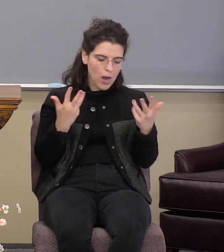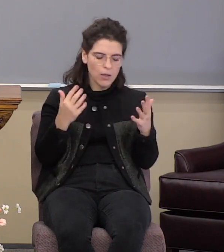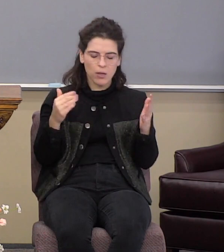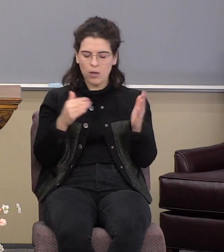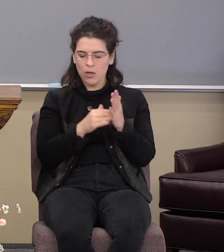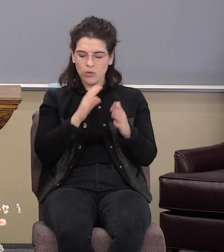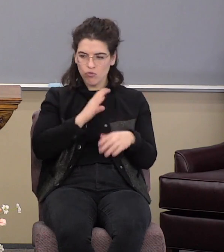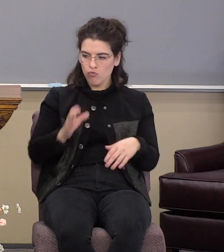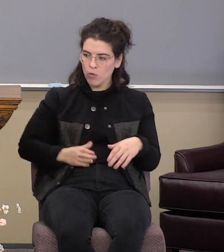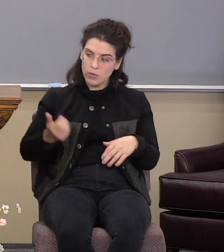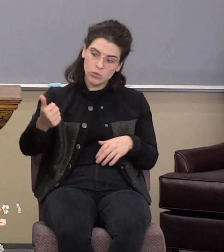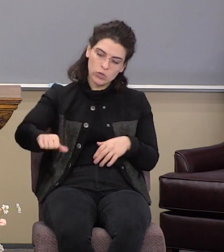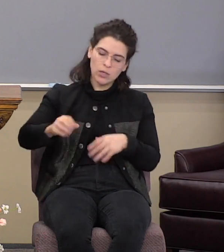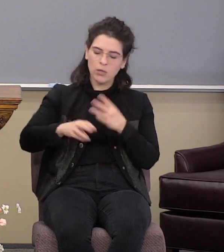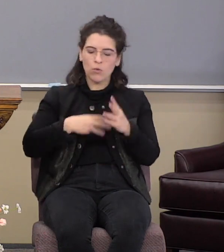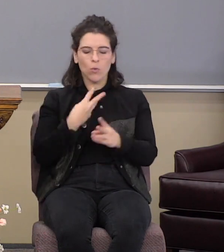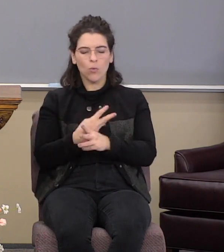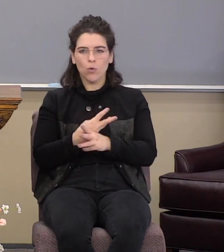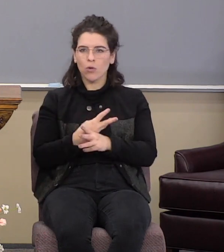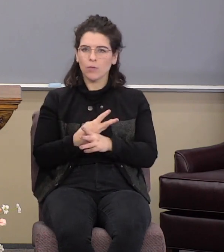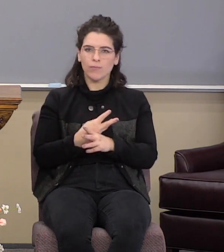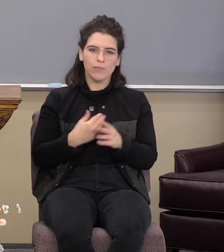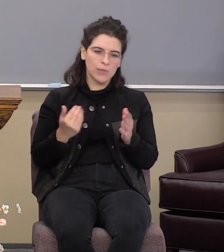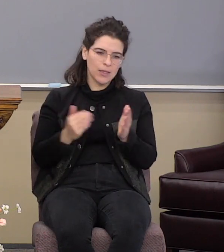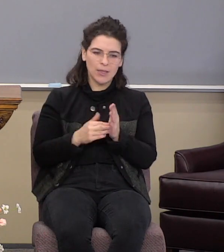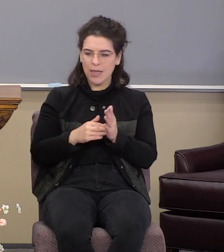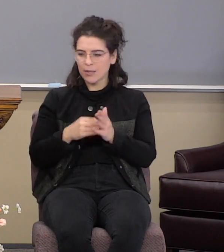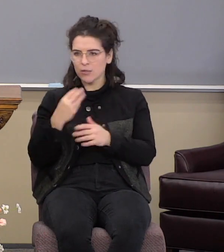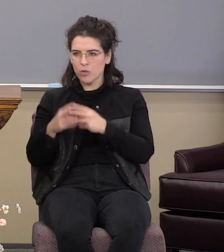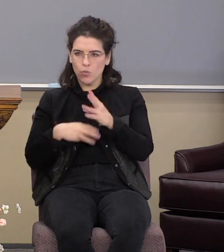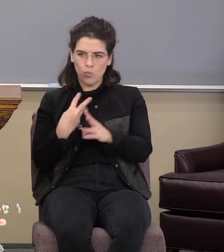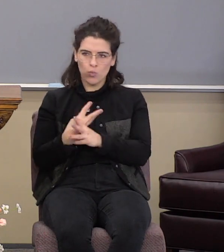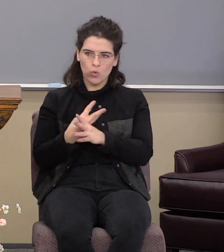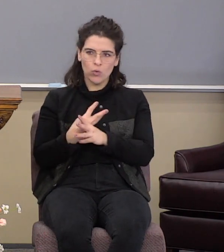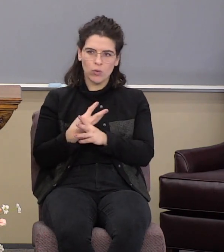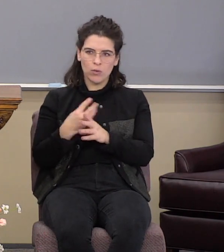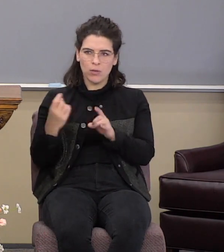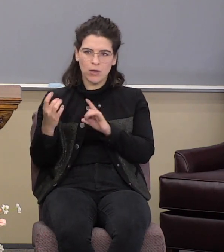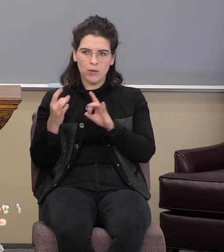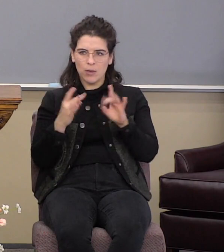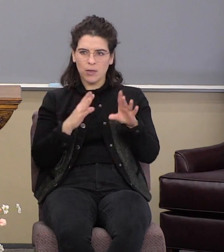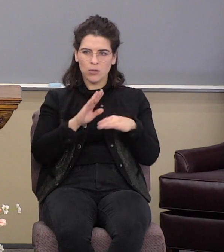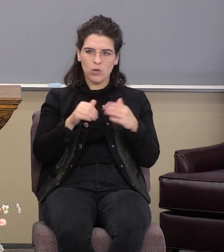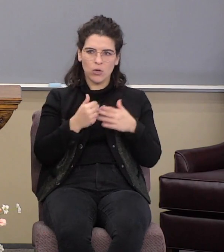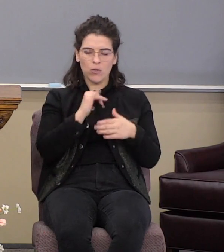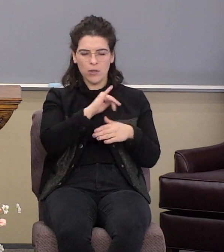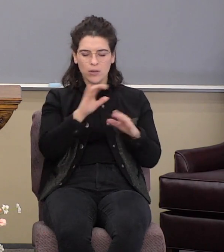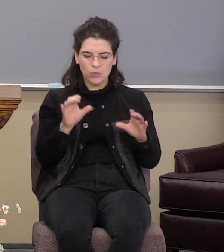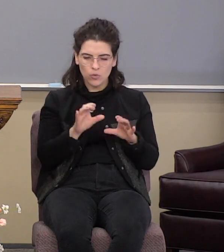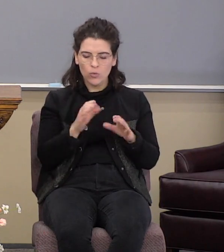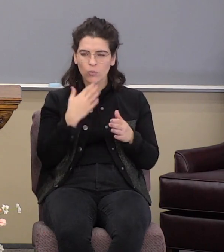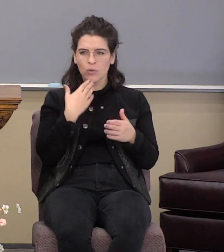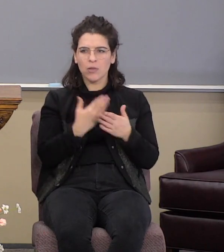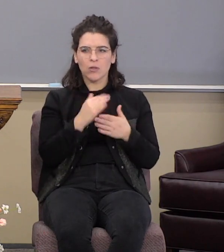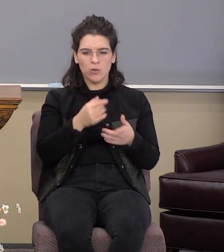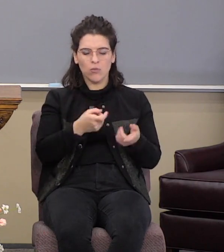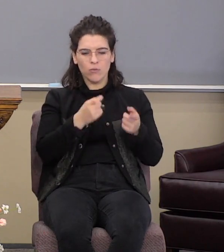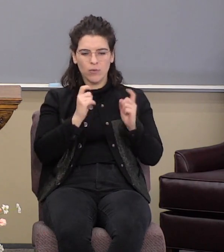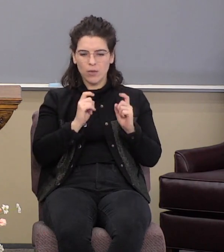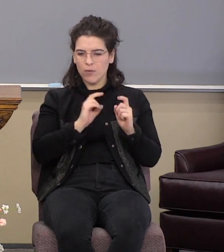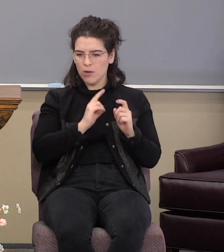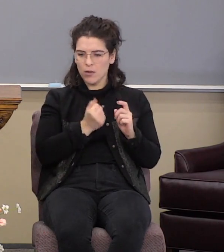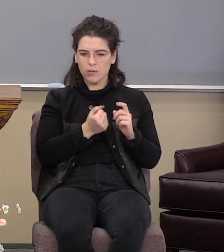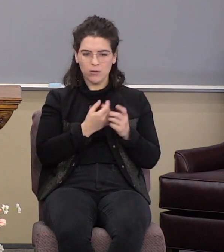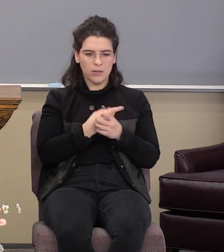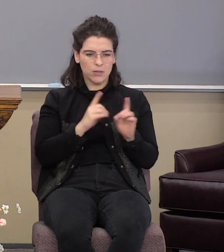a Christ-rejecting world, against a world that is opposed to all that you're doing. We thank you that you've delivered us from